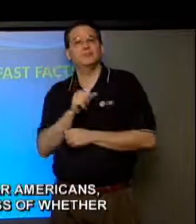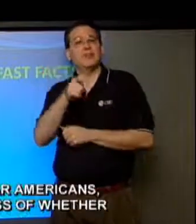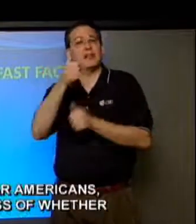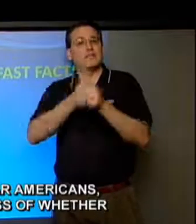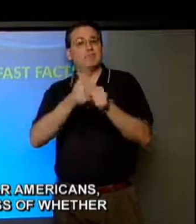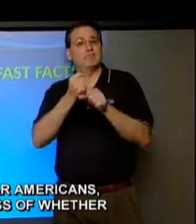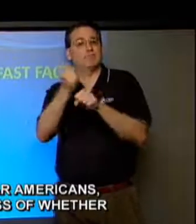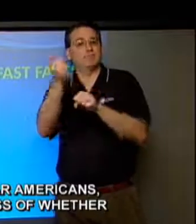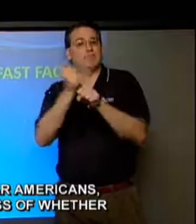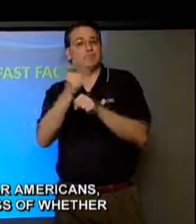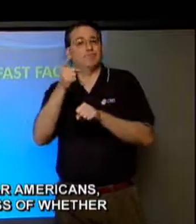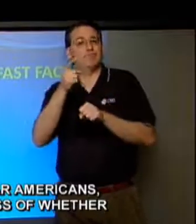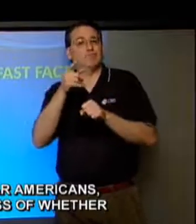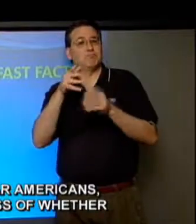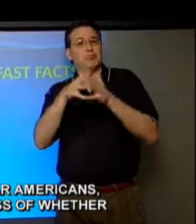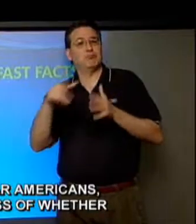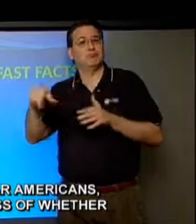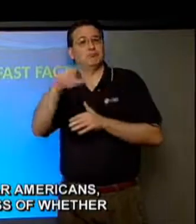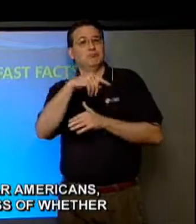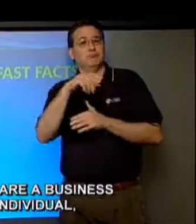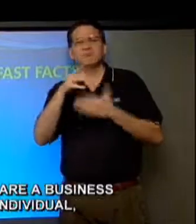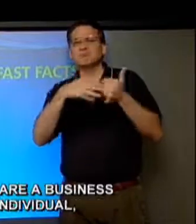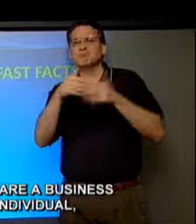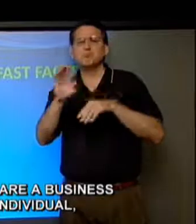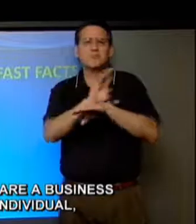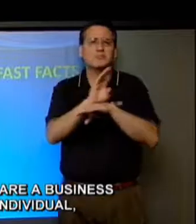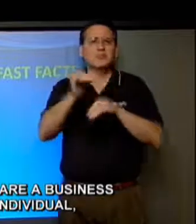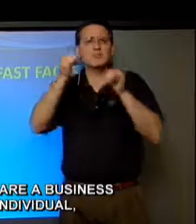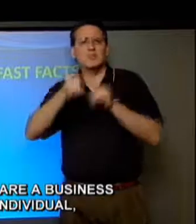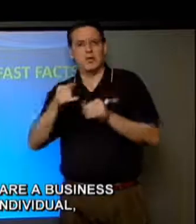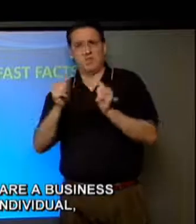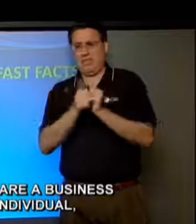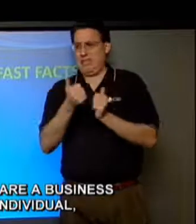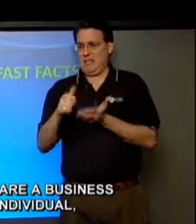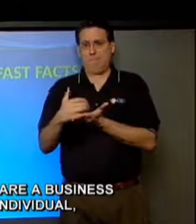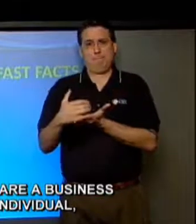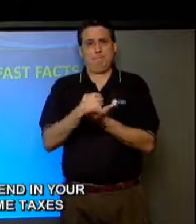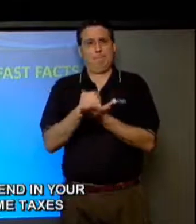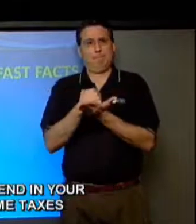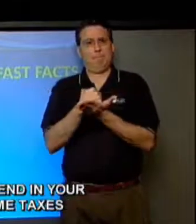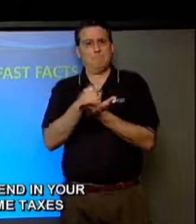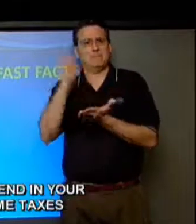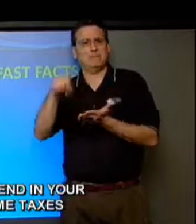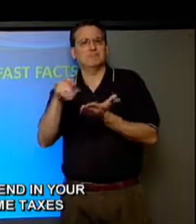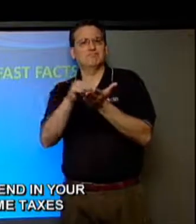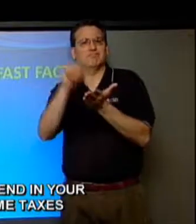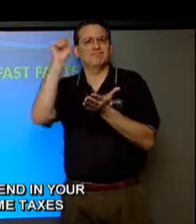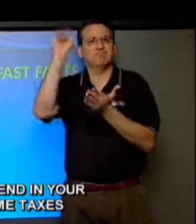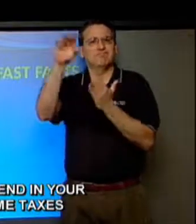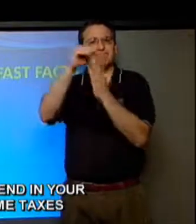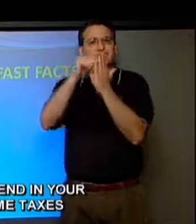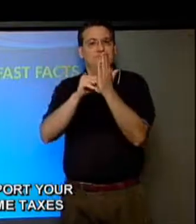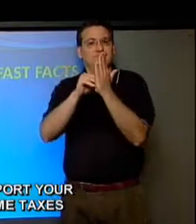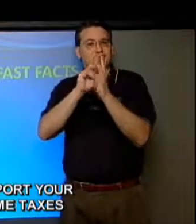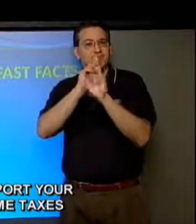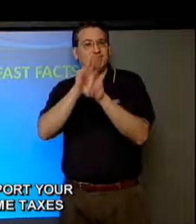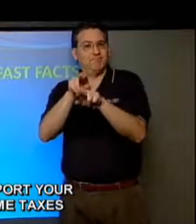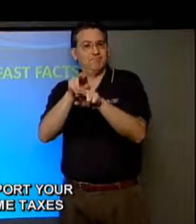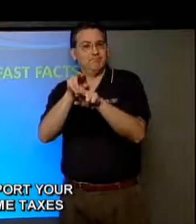Every year, Americans, regardless of whether or not you're a business or an individual, if you send in your income taxes or report your